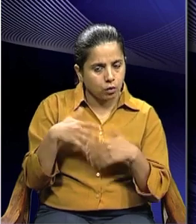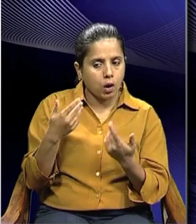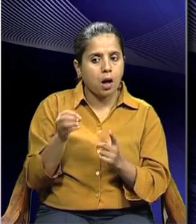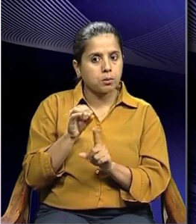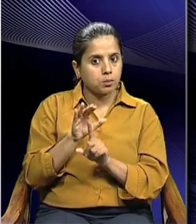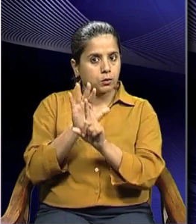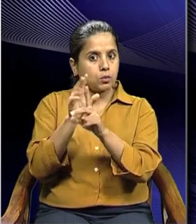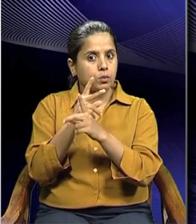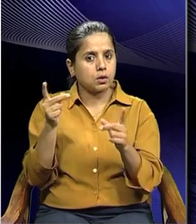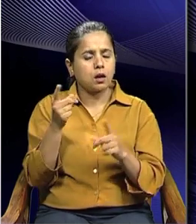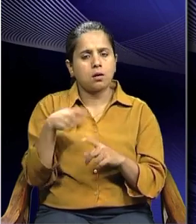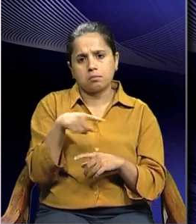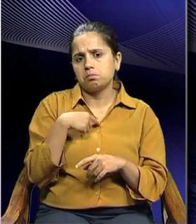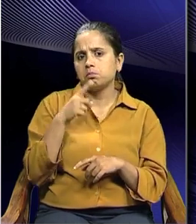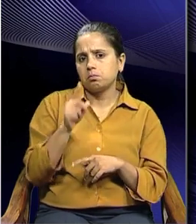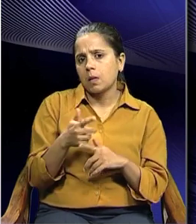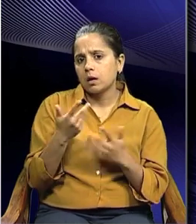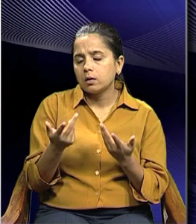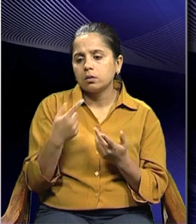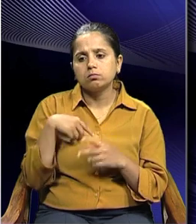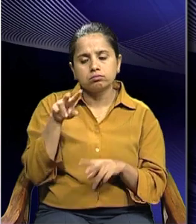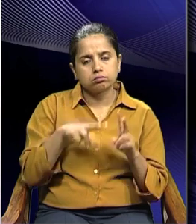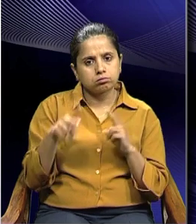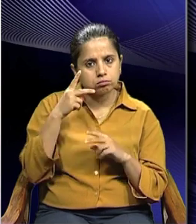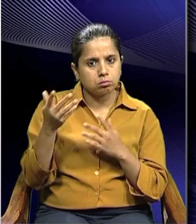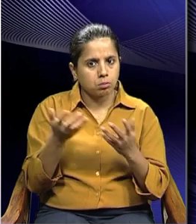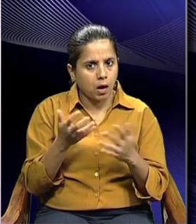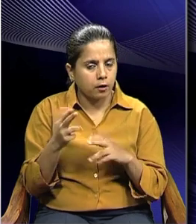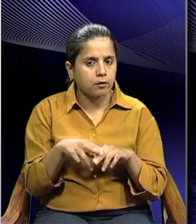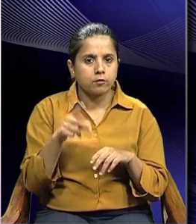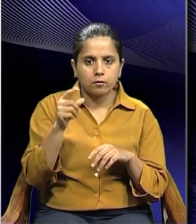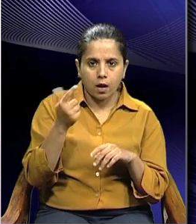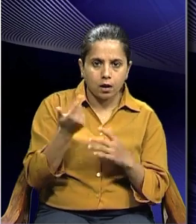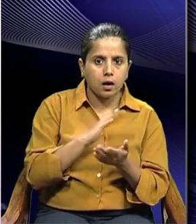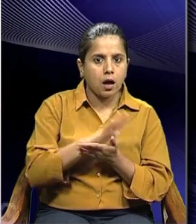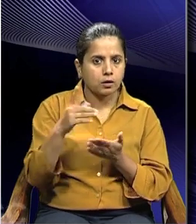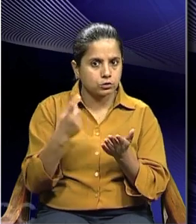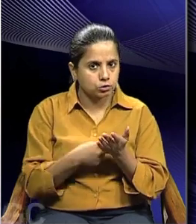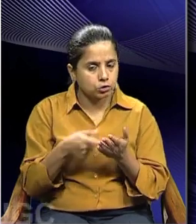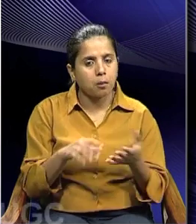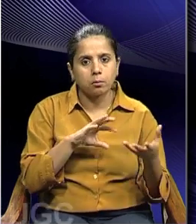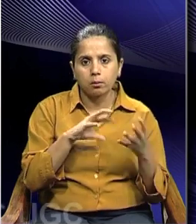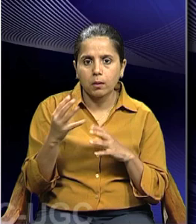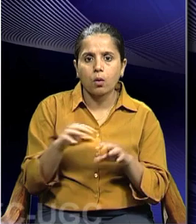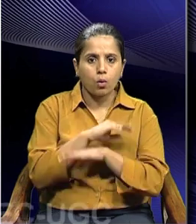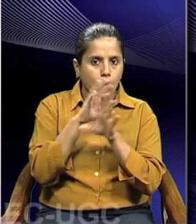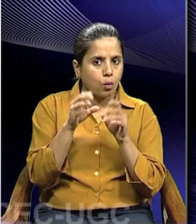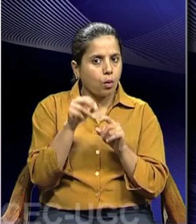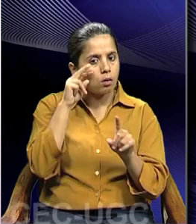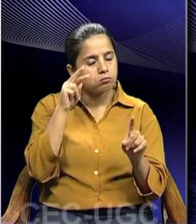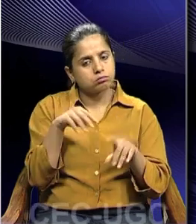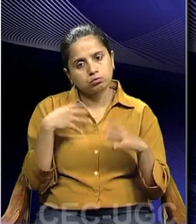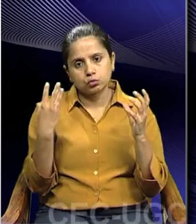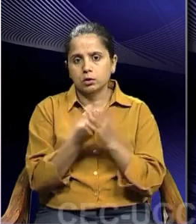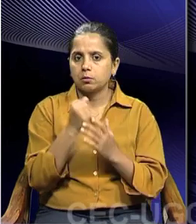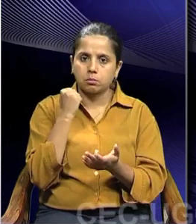then of course we have to consider the marketing, finance, HR, production, all these aspects together.